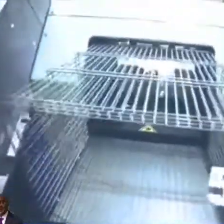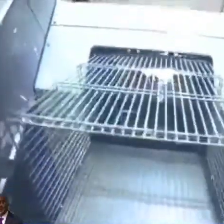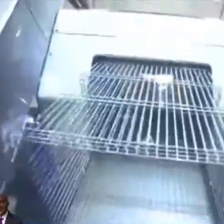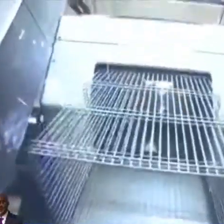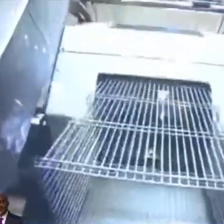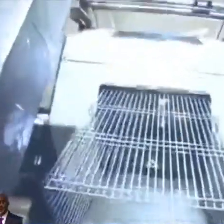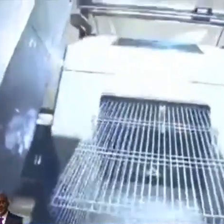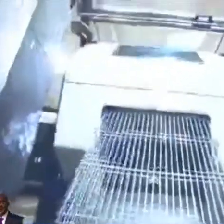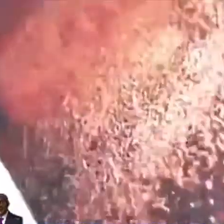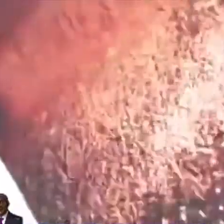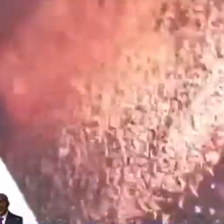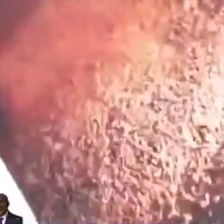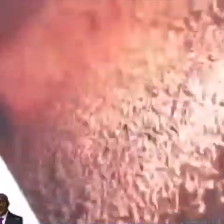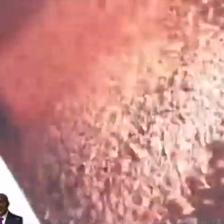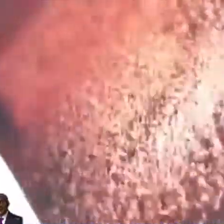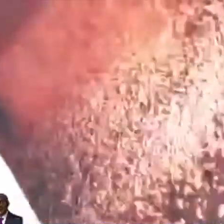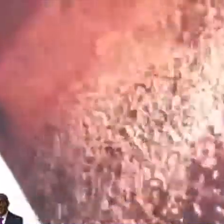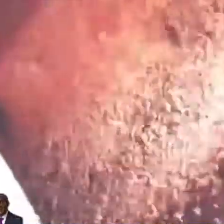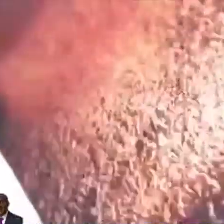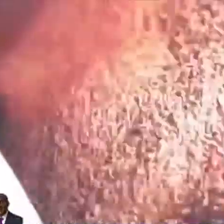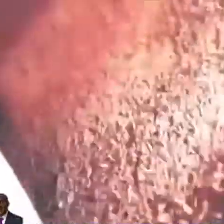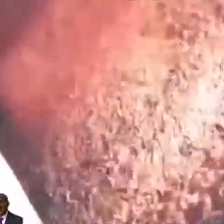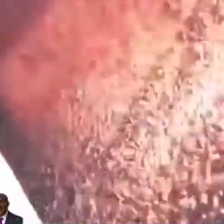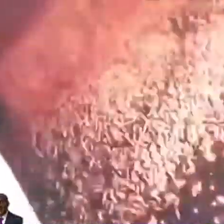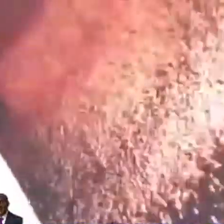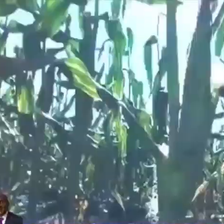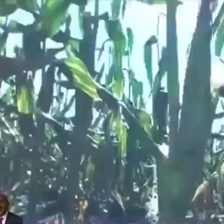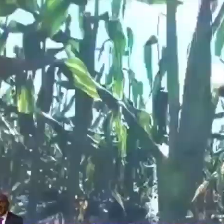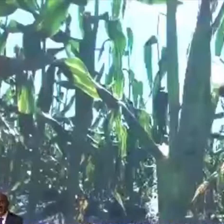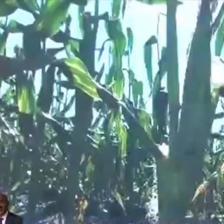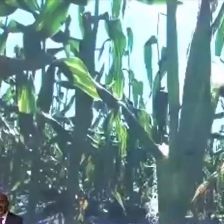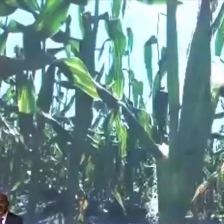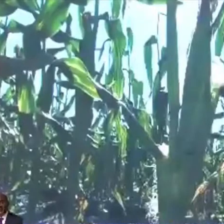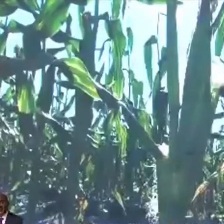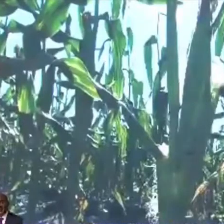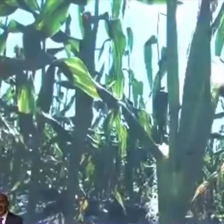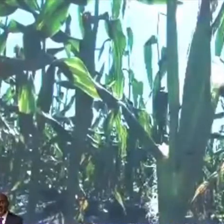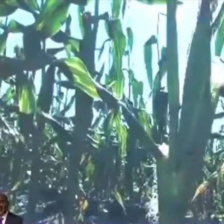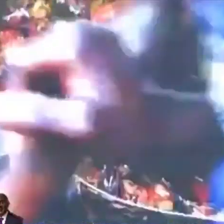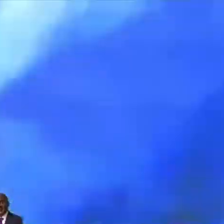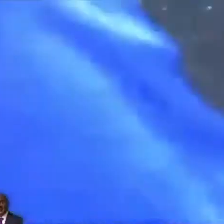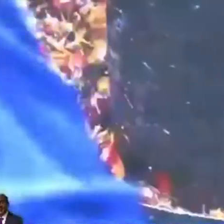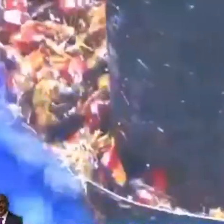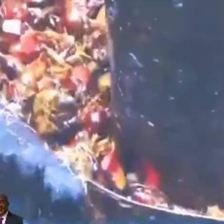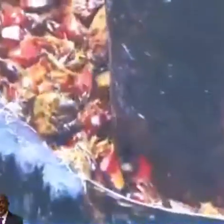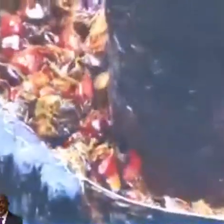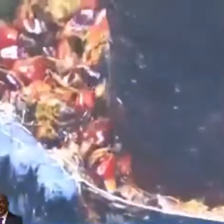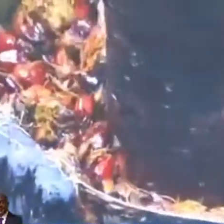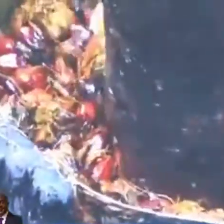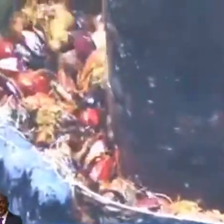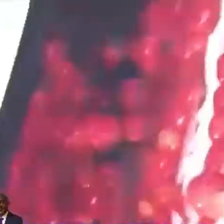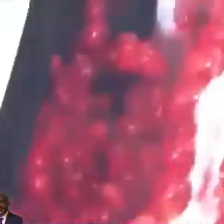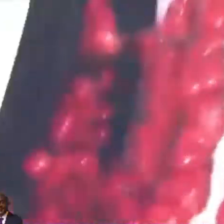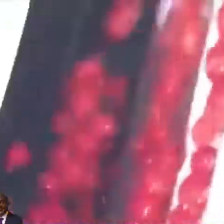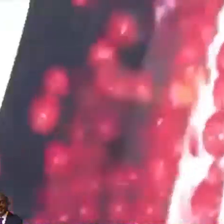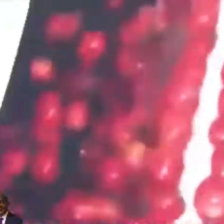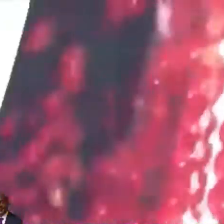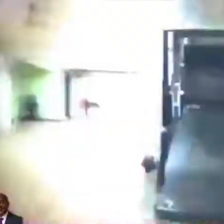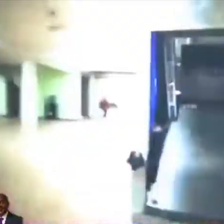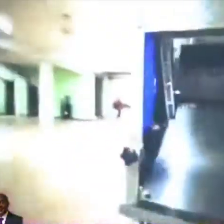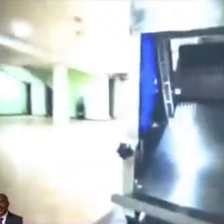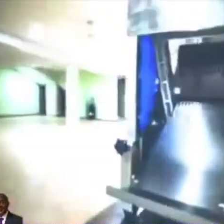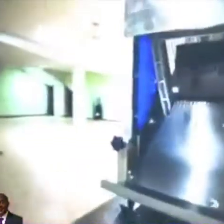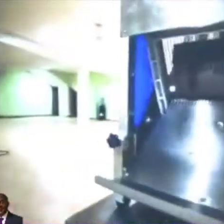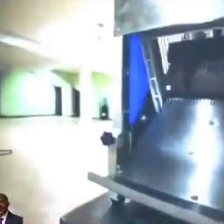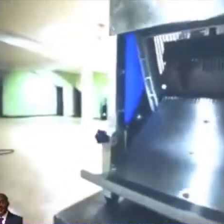country, processing our locally cultivated rice, maize, palm oil, tomatoes, and